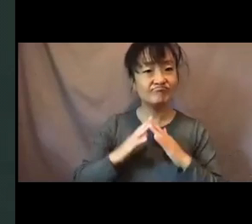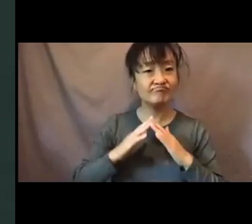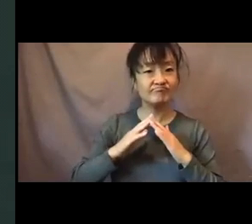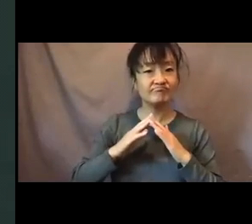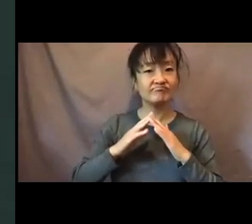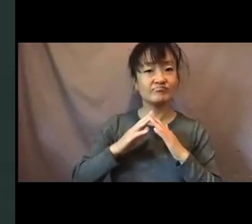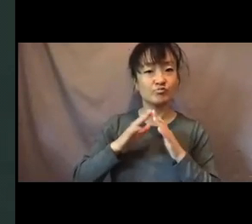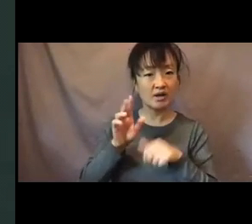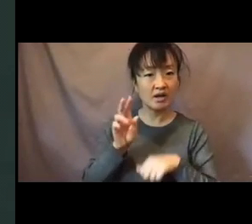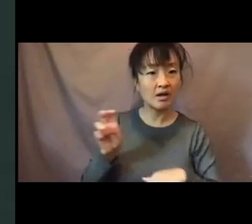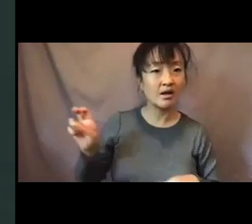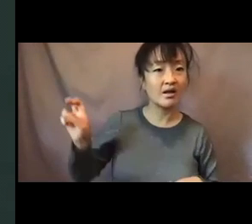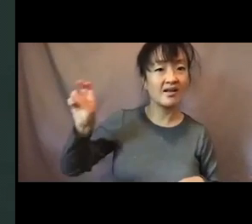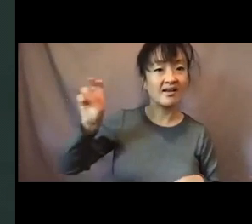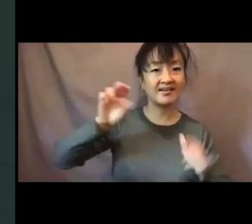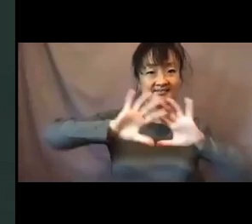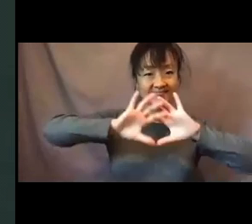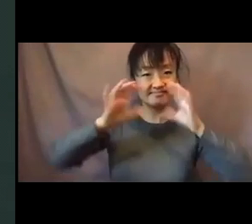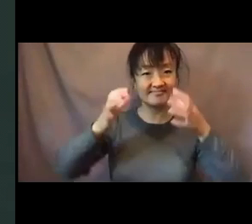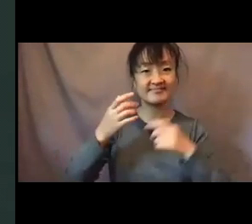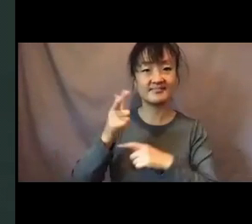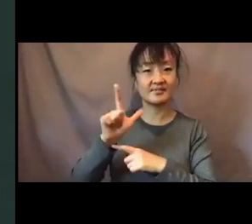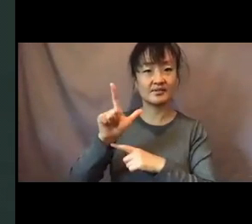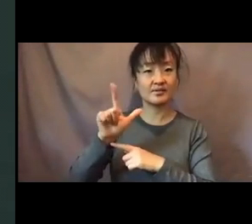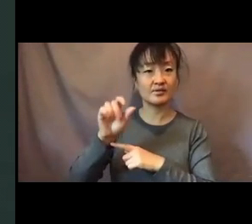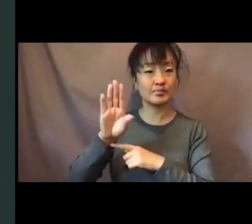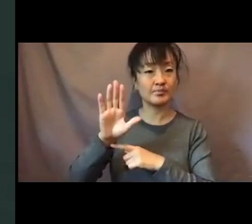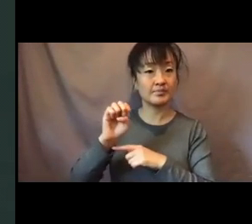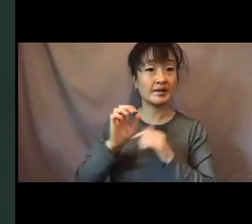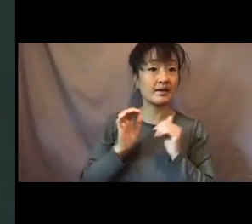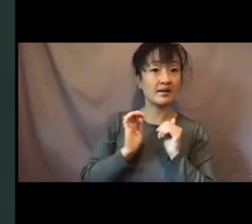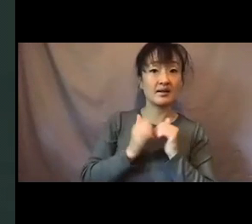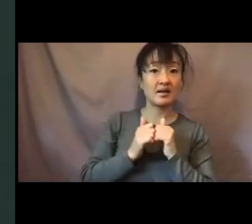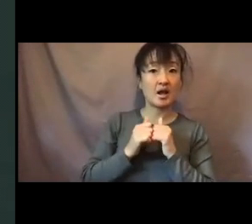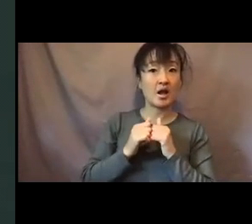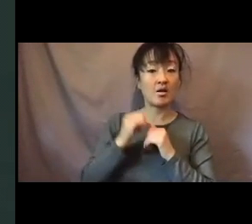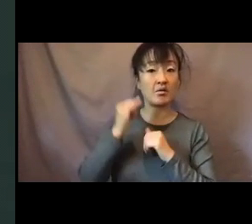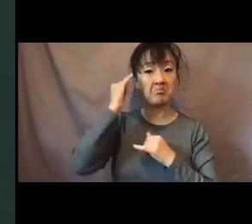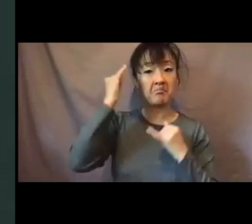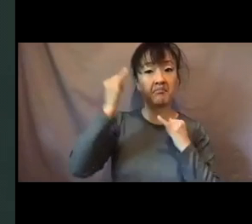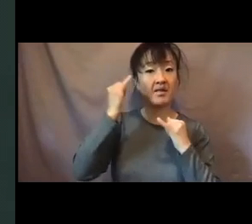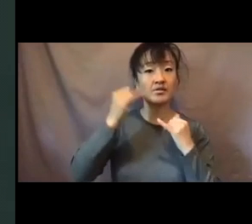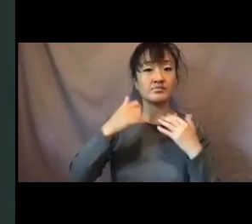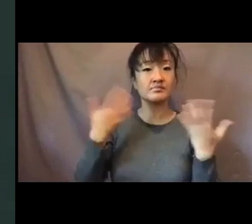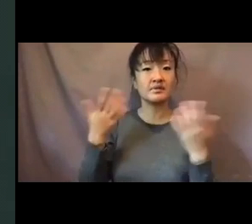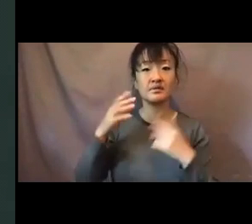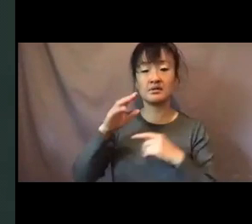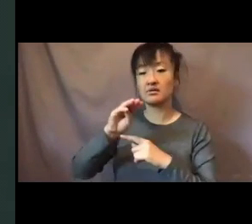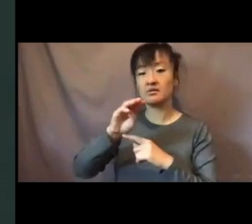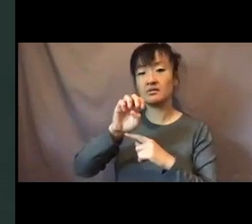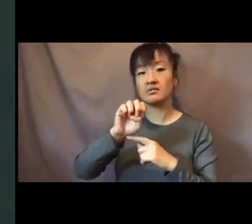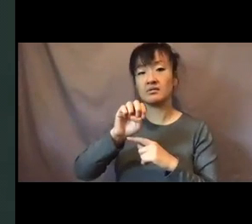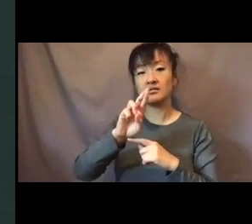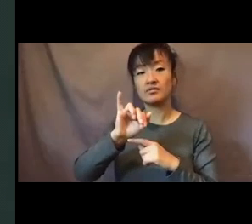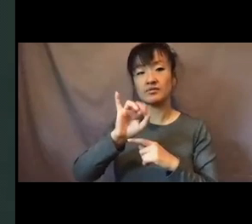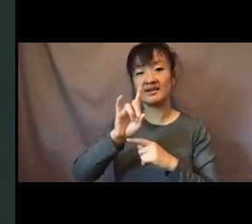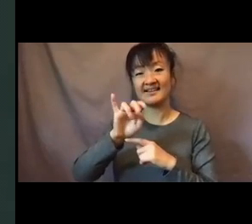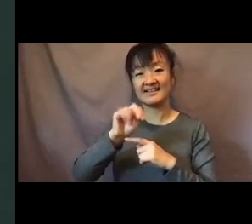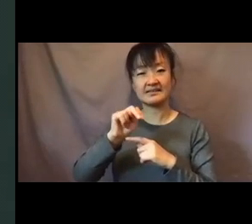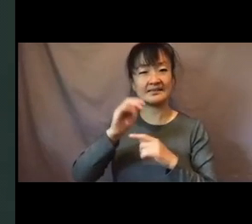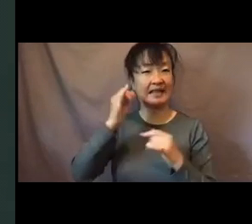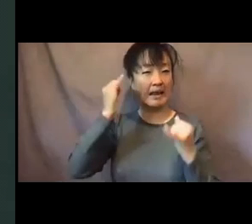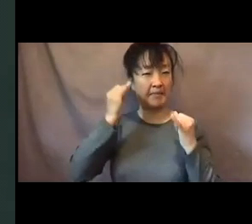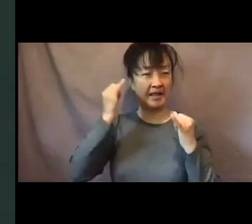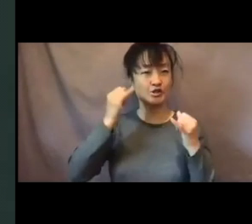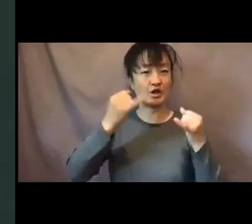globe. And the way that they were able to do that was to imagine the meridians, which are imaginary lines,